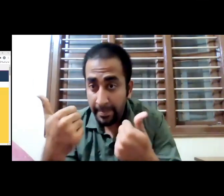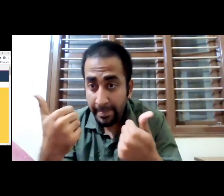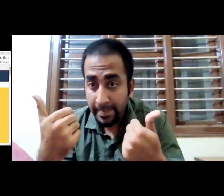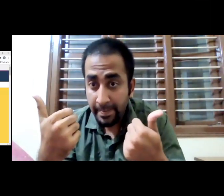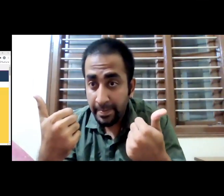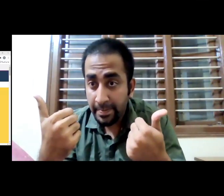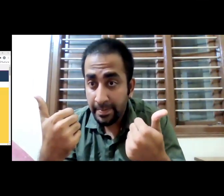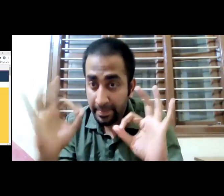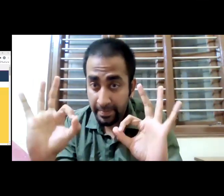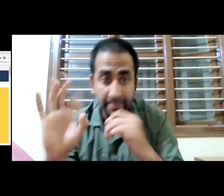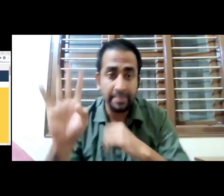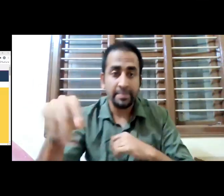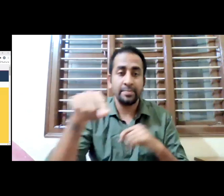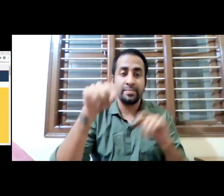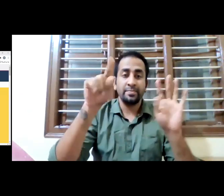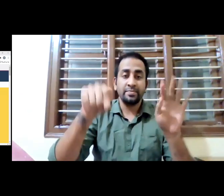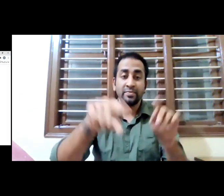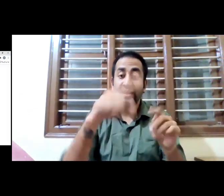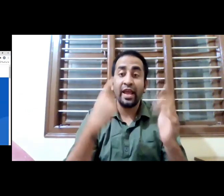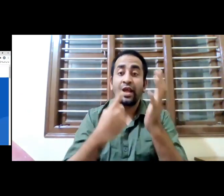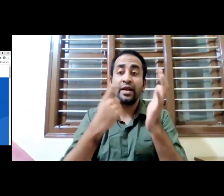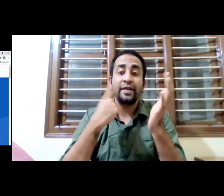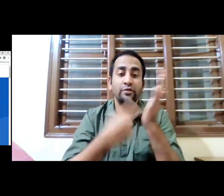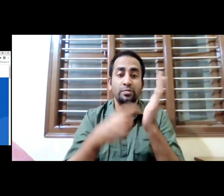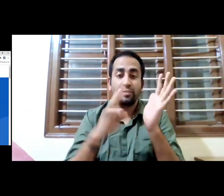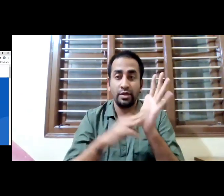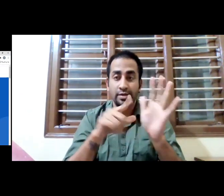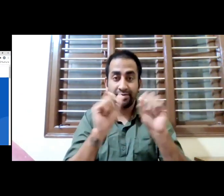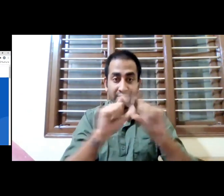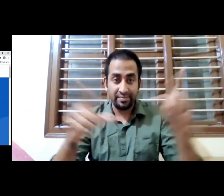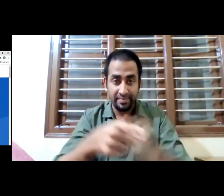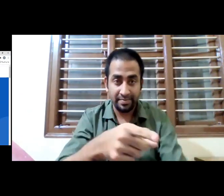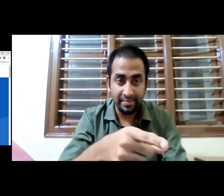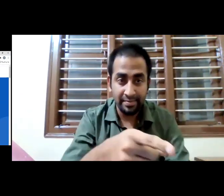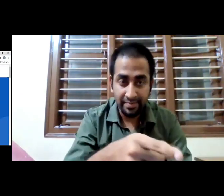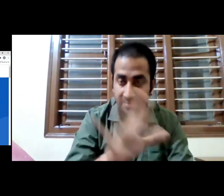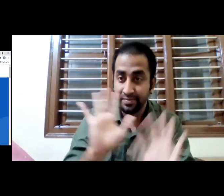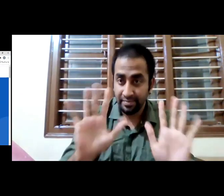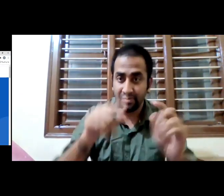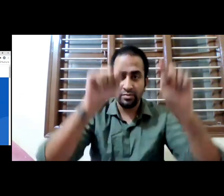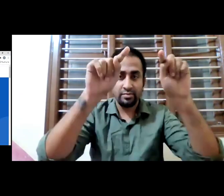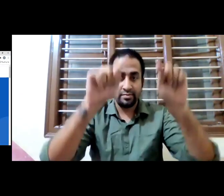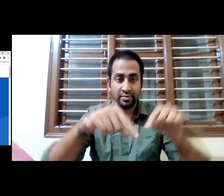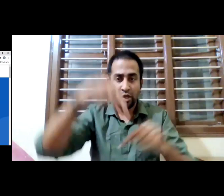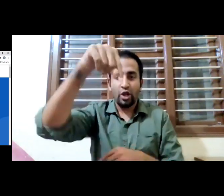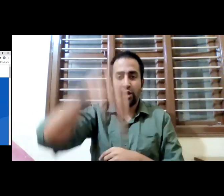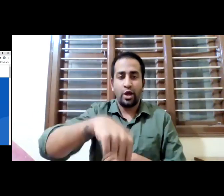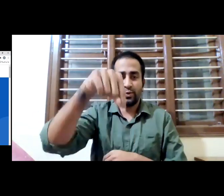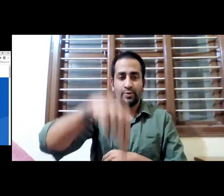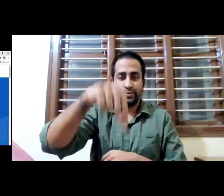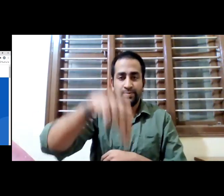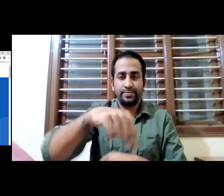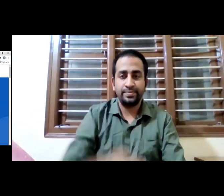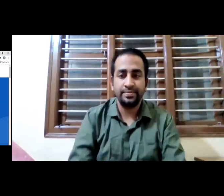All right. You all can see me. So the deaf role model webpage is